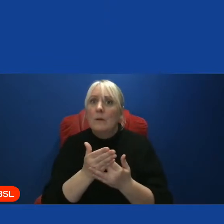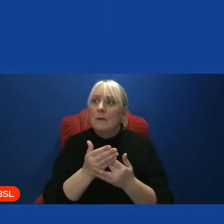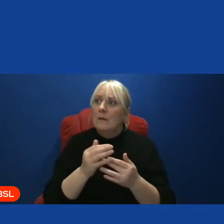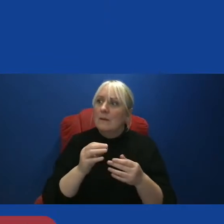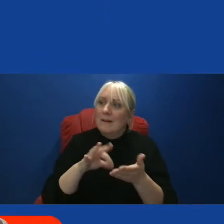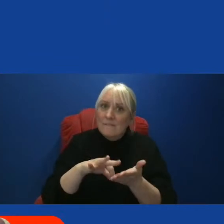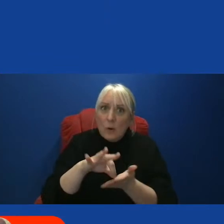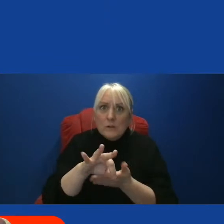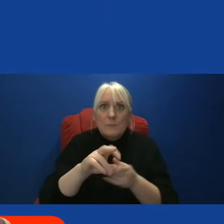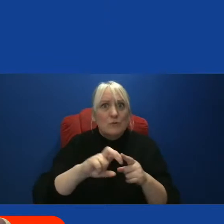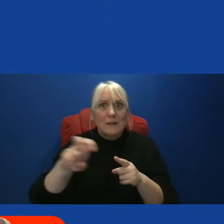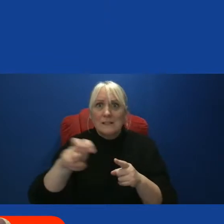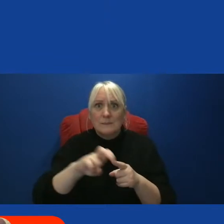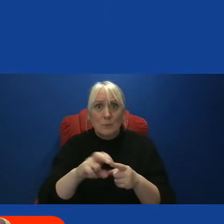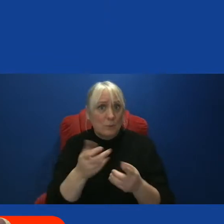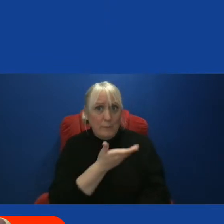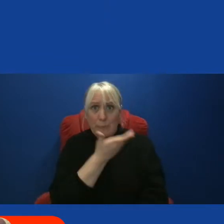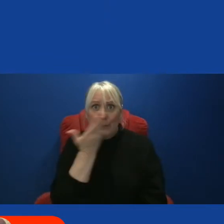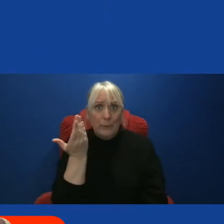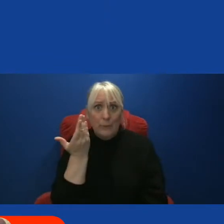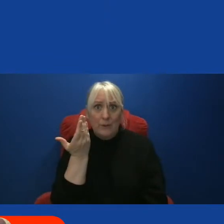to get to work.